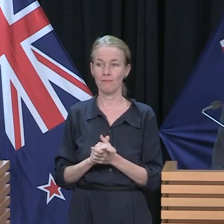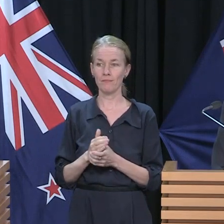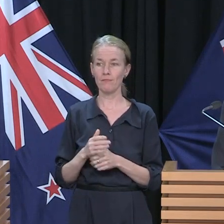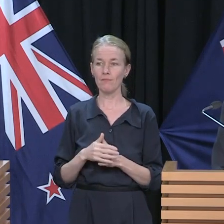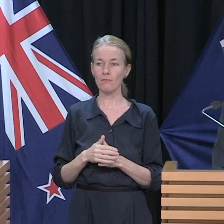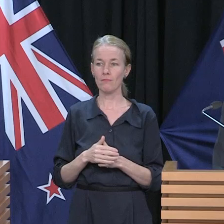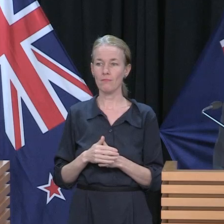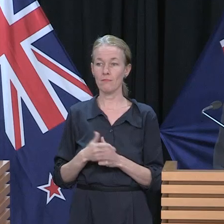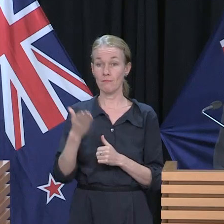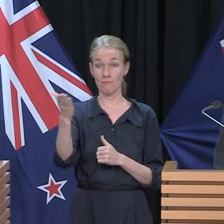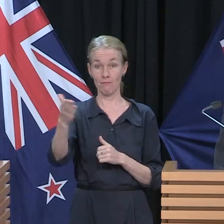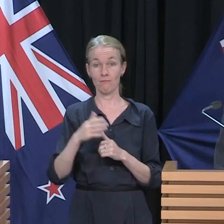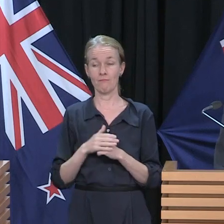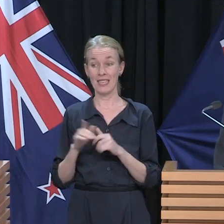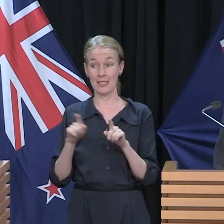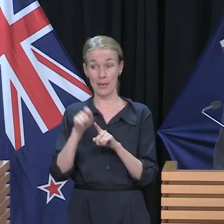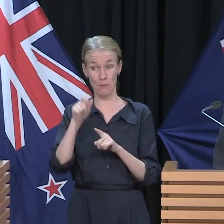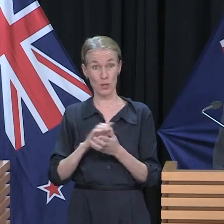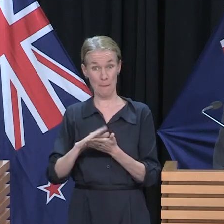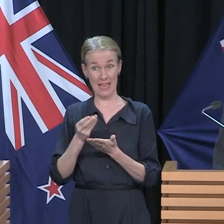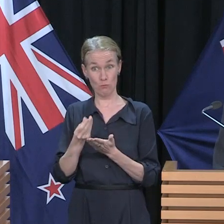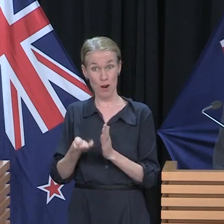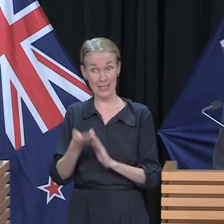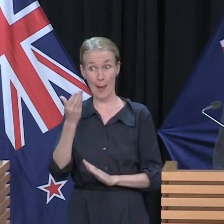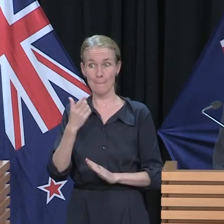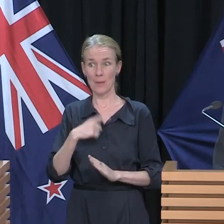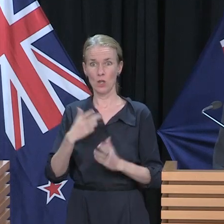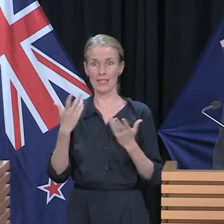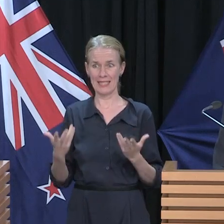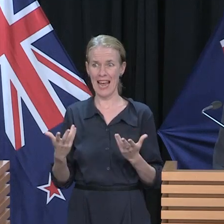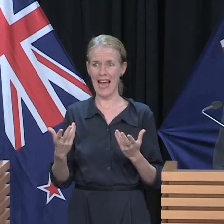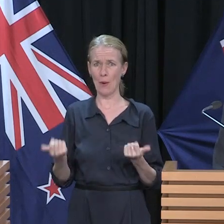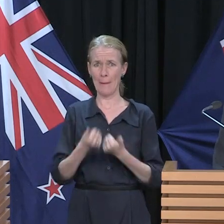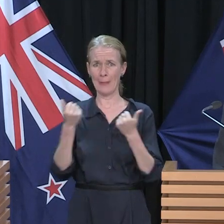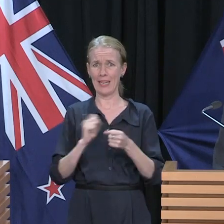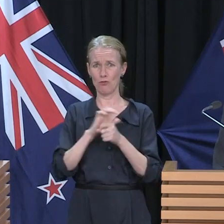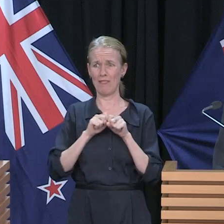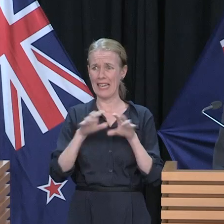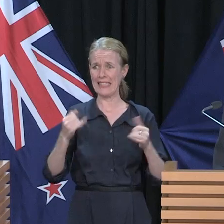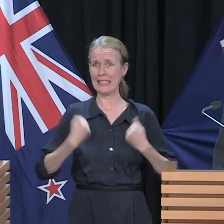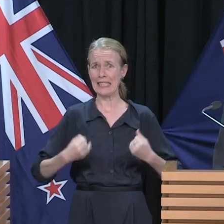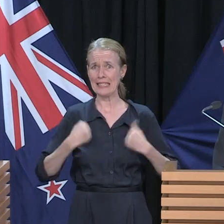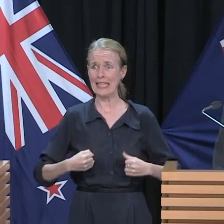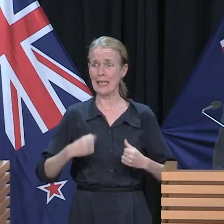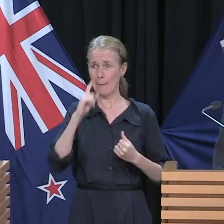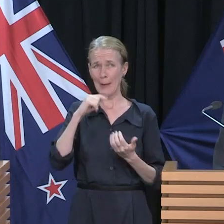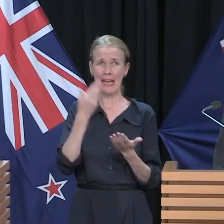the price rise is sort of the global shortage in demand for it rather than the model that PharmaC is operating to?